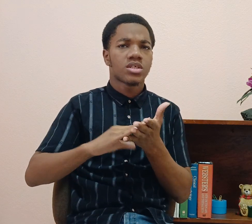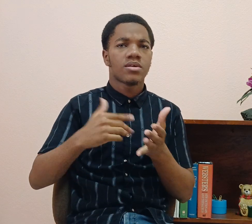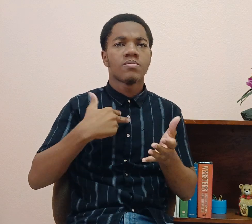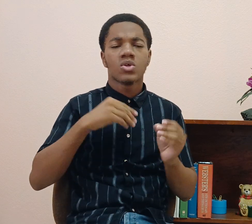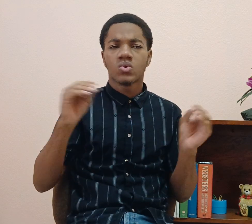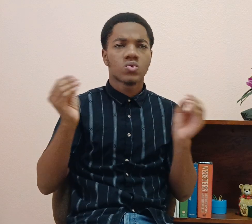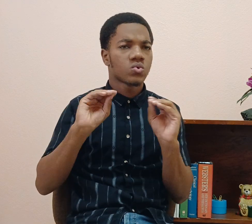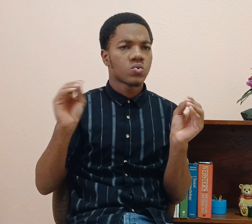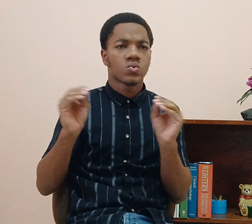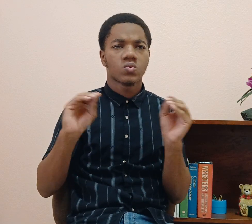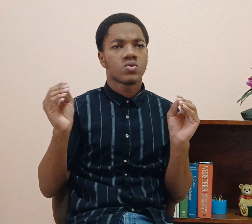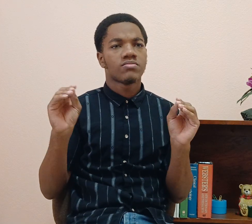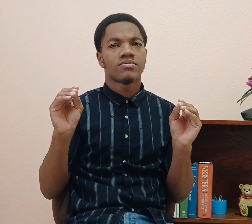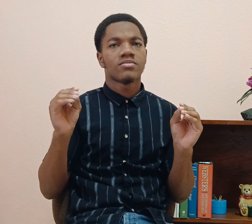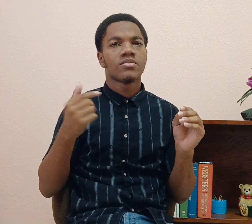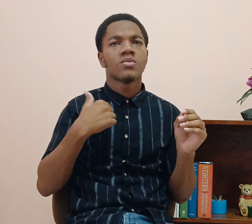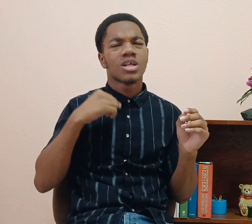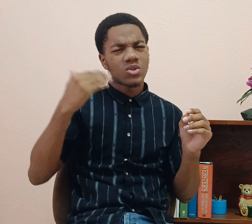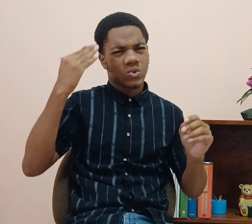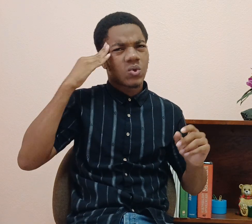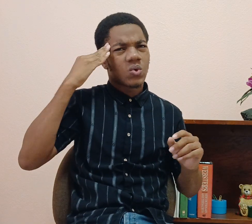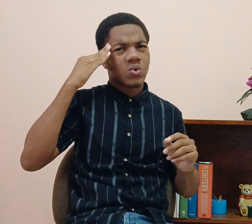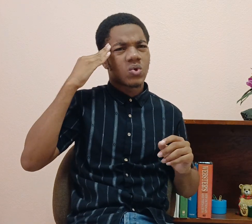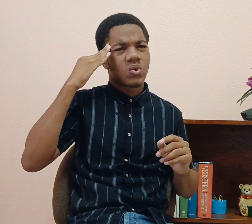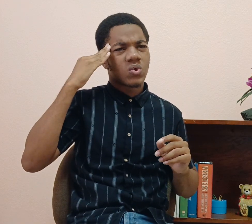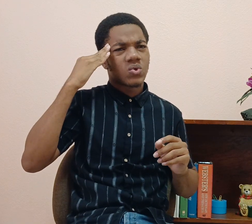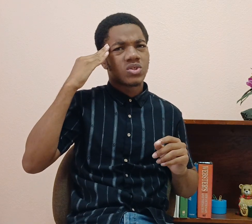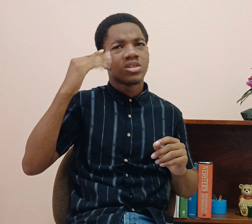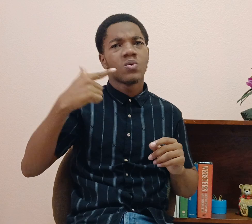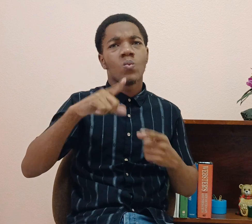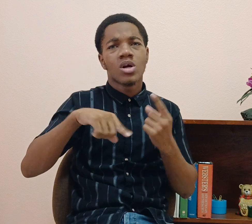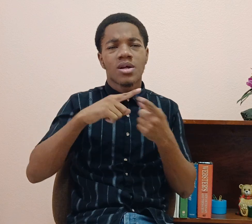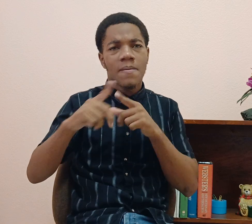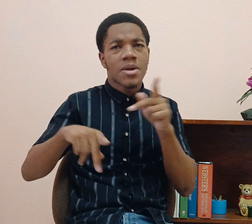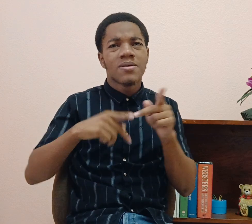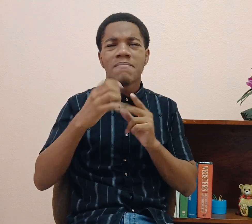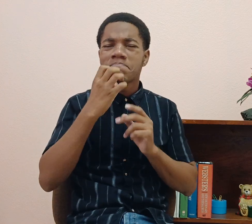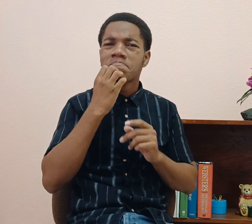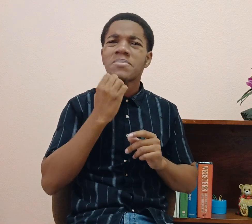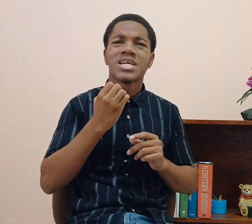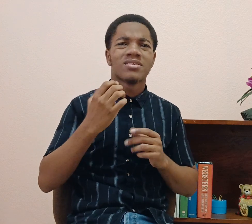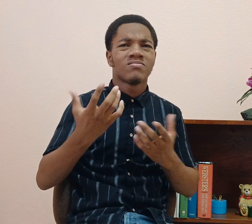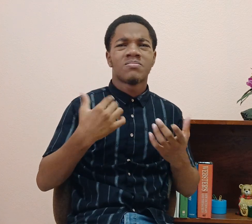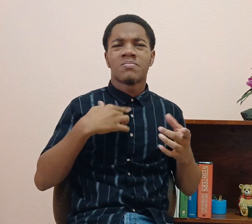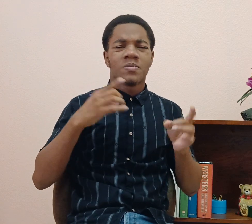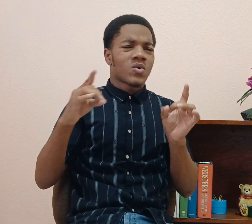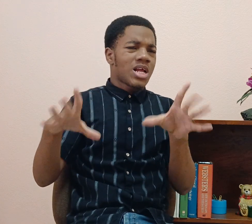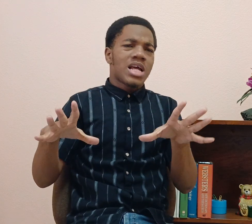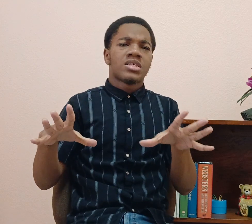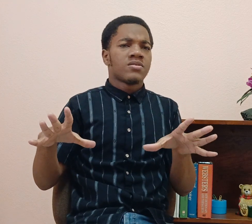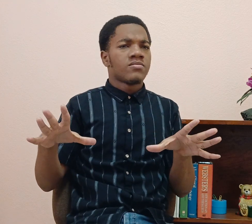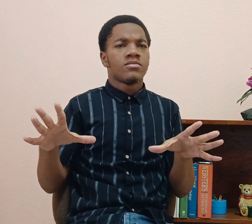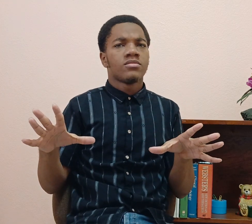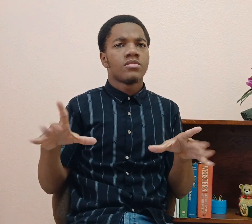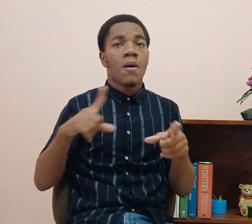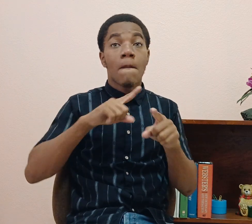I know that I don't like it when people are mean to me, and so I shouldn't be mean to other